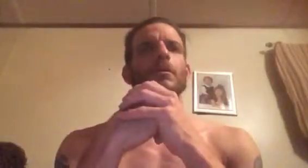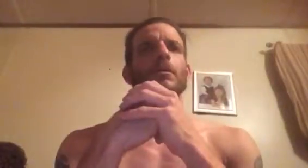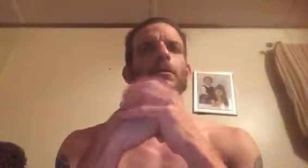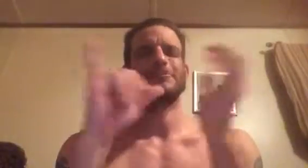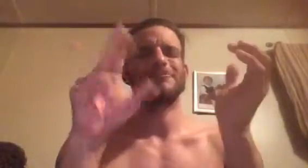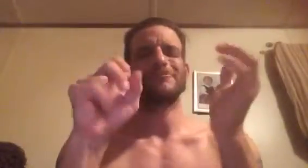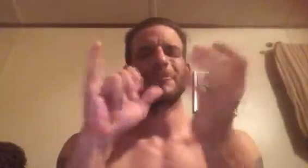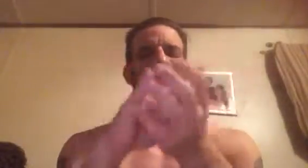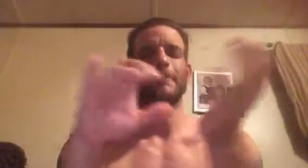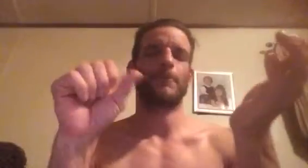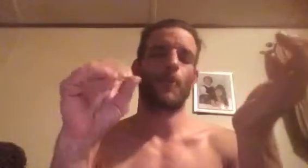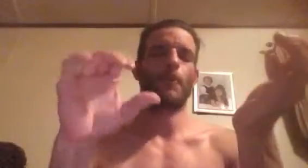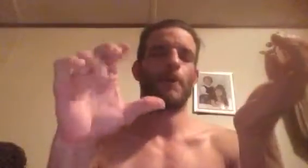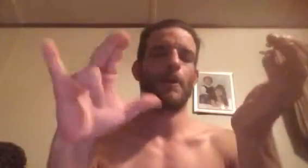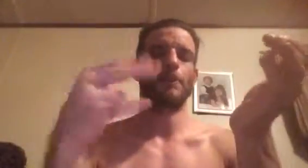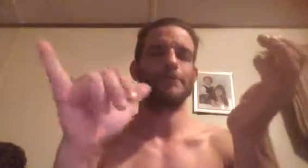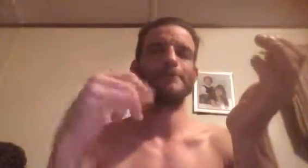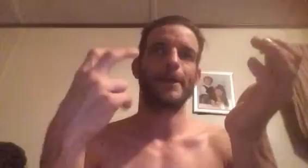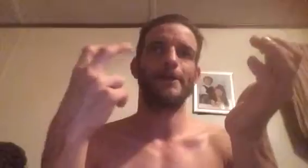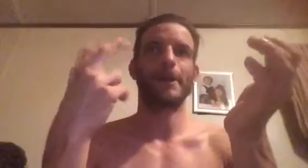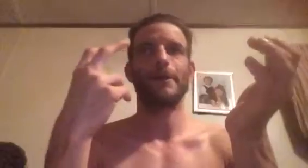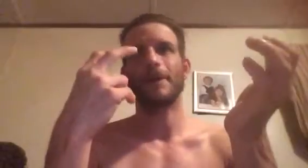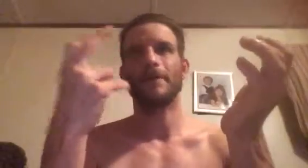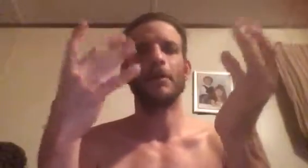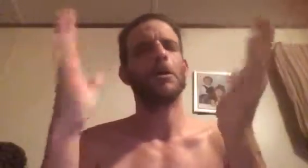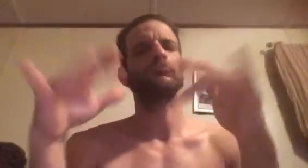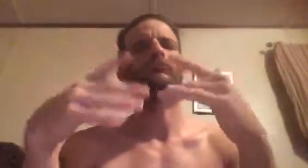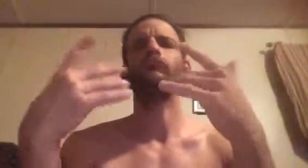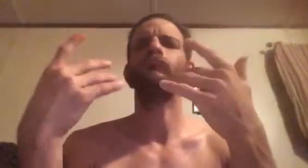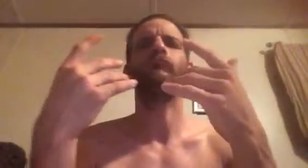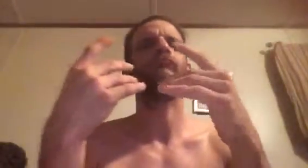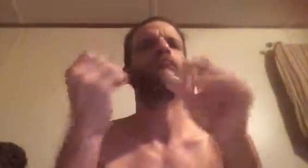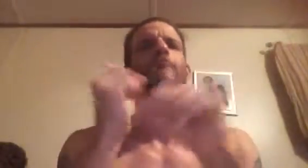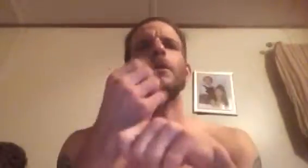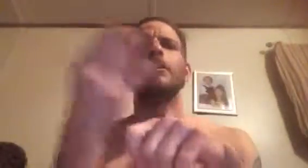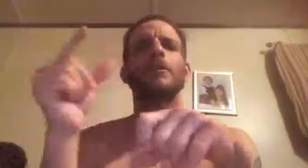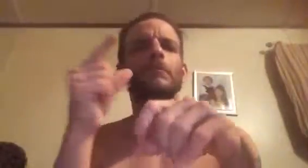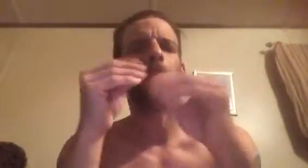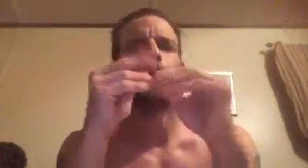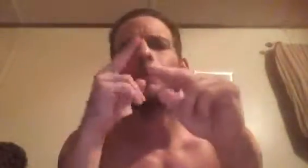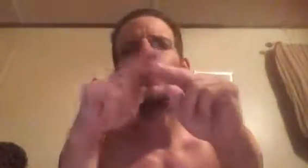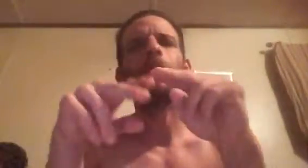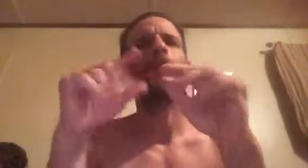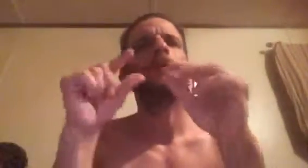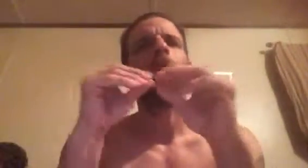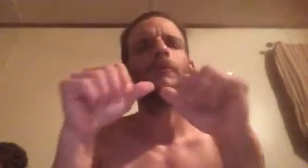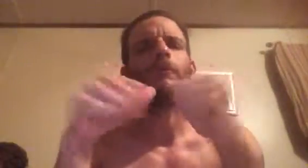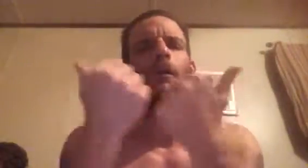on the starting line and goes red. And that is a second-generation Emmy Challenge winner and same car that his dad drove. And that's dad right there in the white